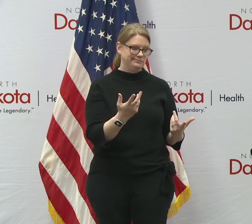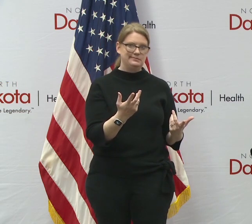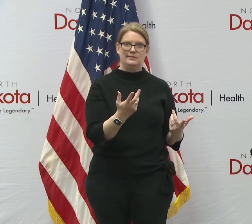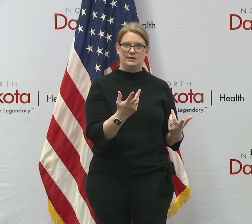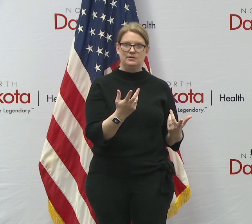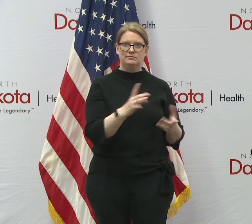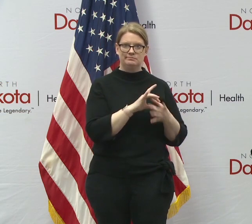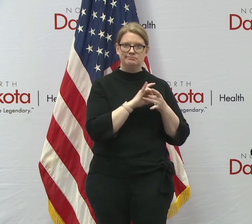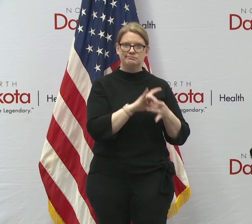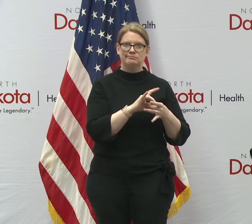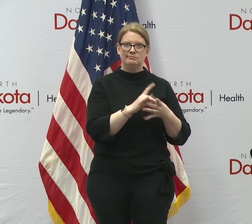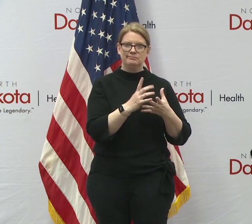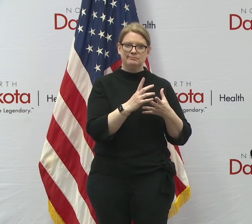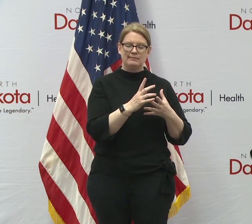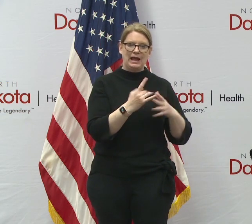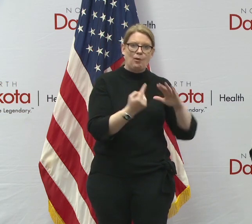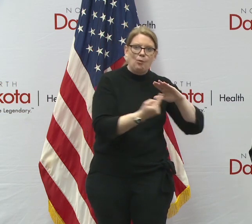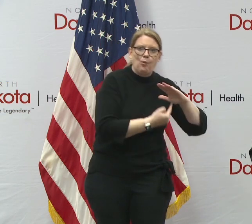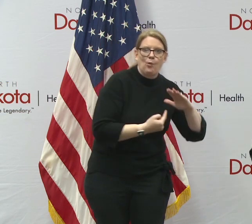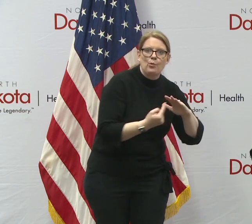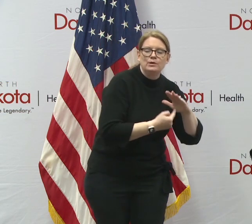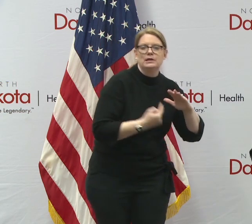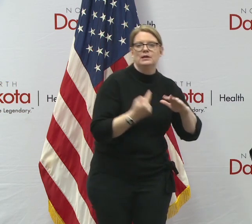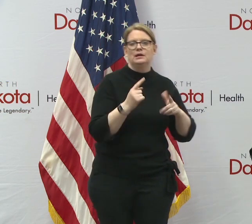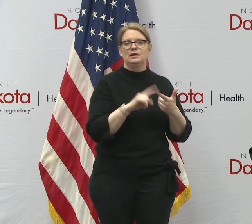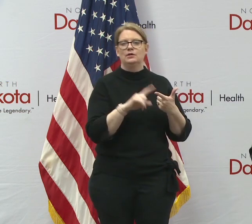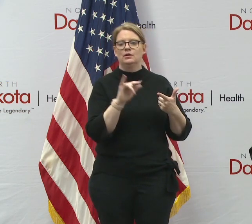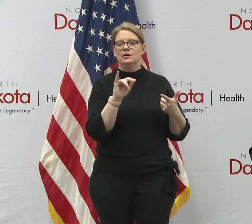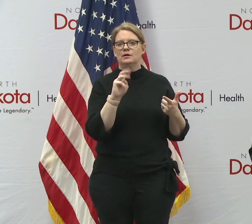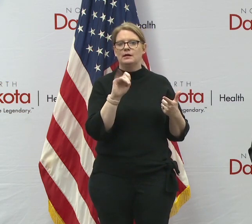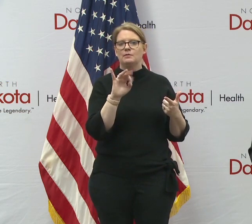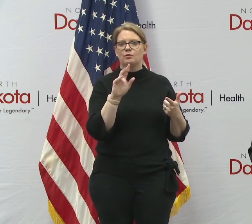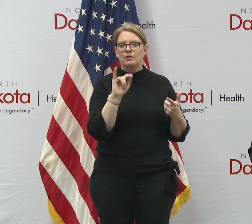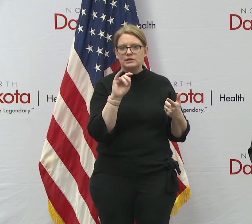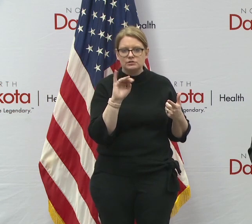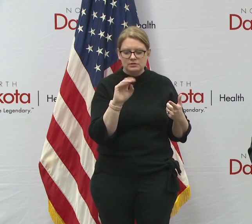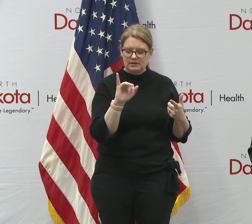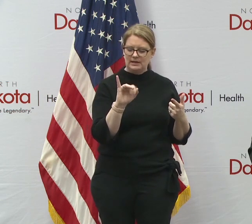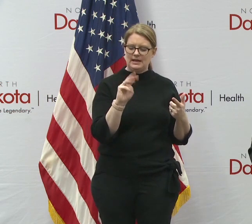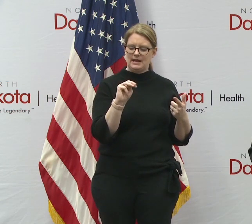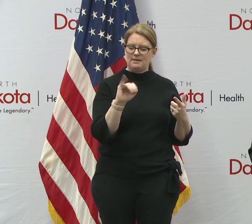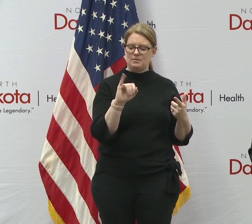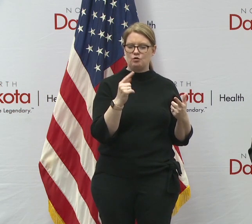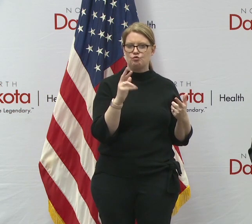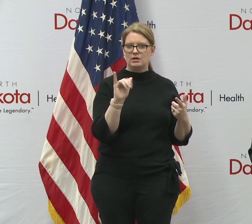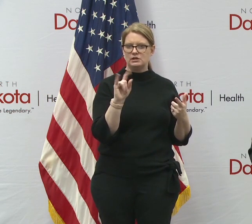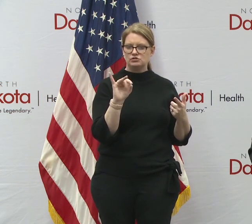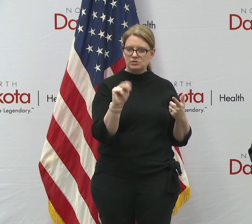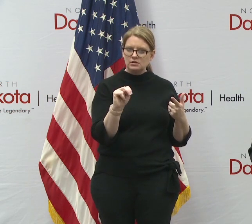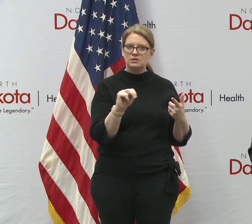to quarantine or immigration or the